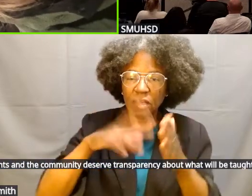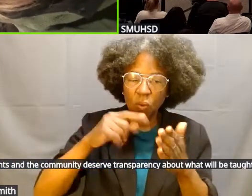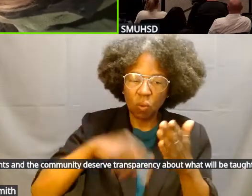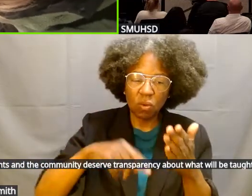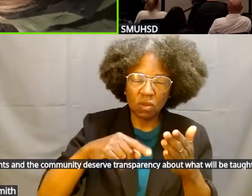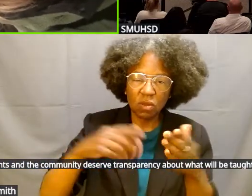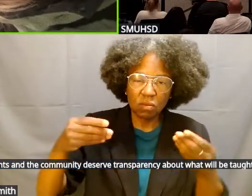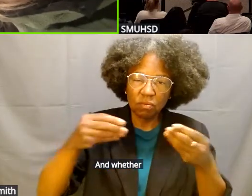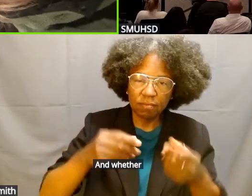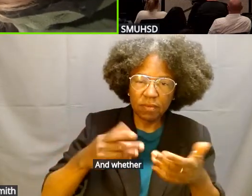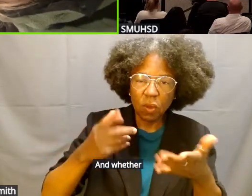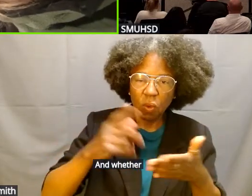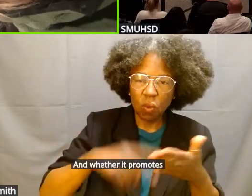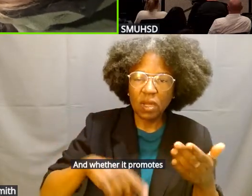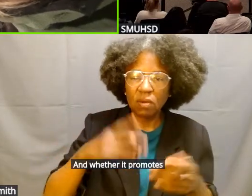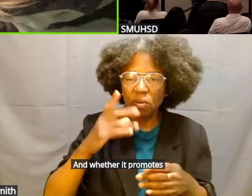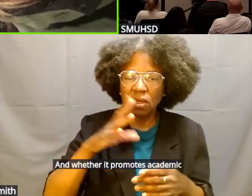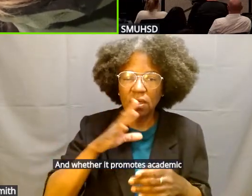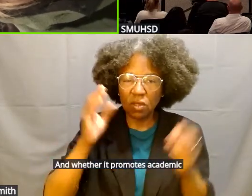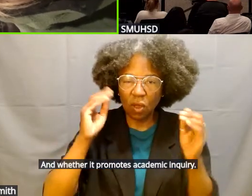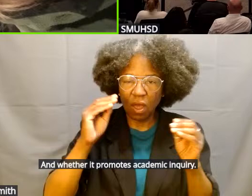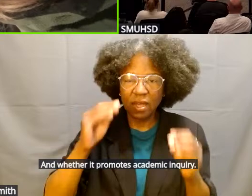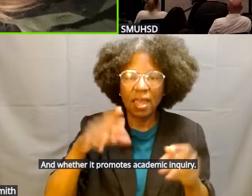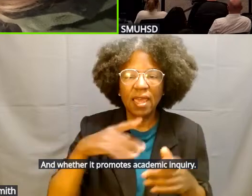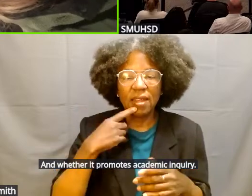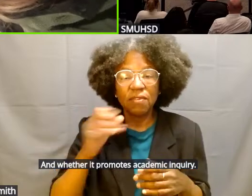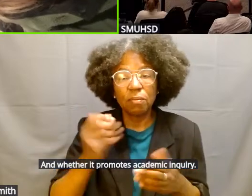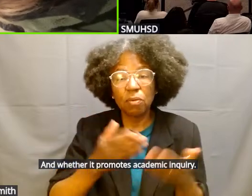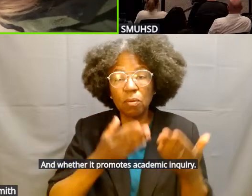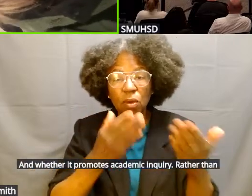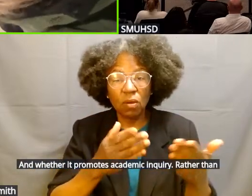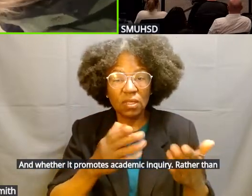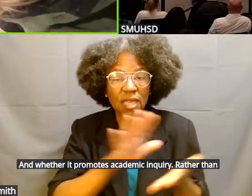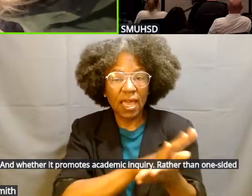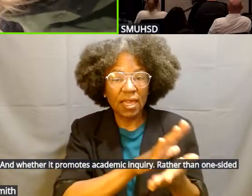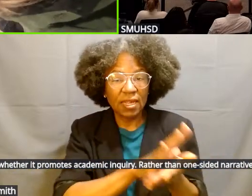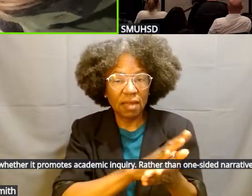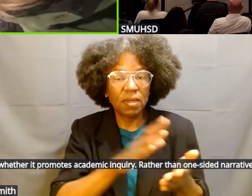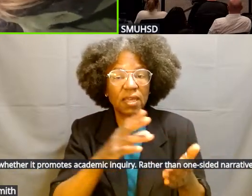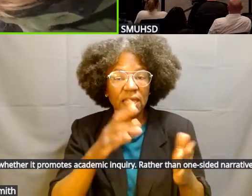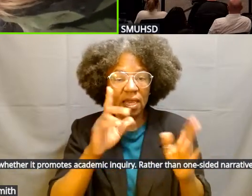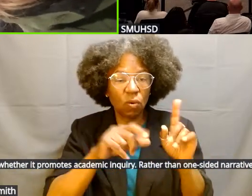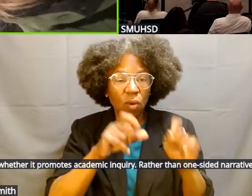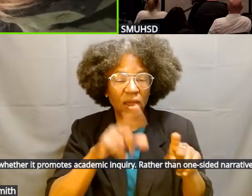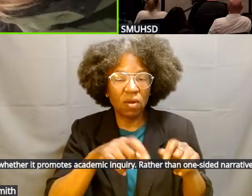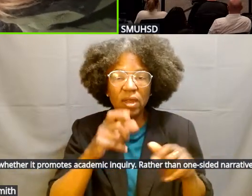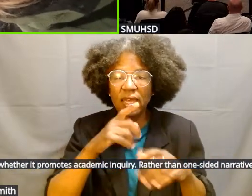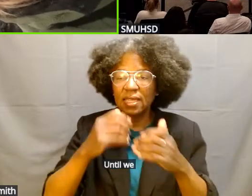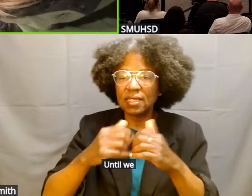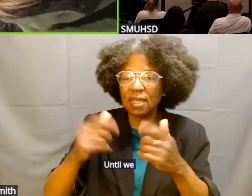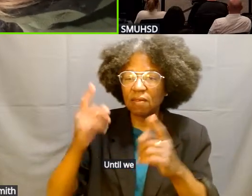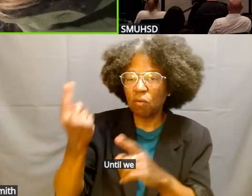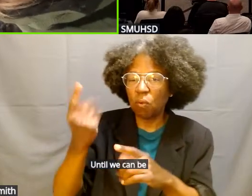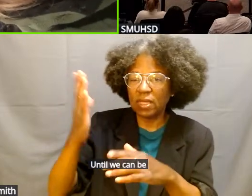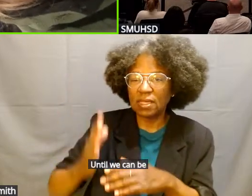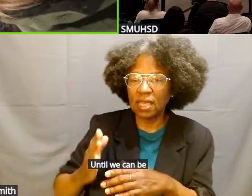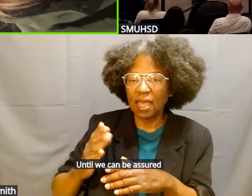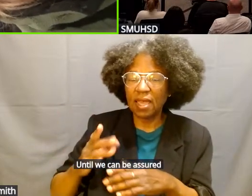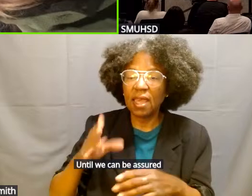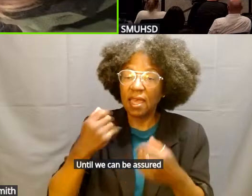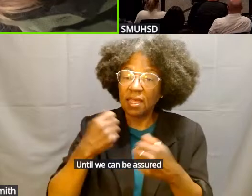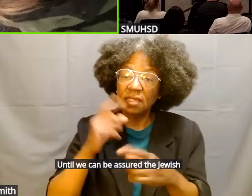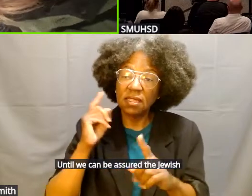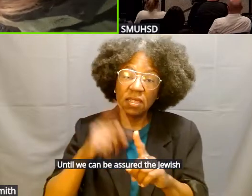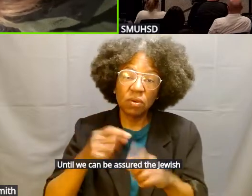whether it promotes academic inquiry rather than one-sided narrative. Until we can be assured that the Jewish and